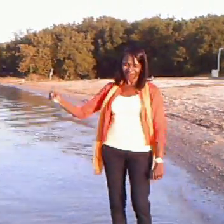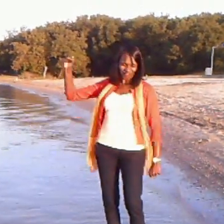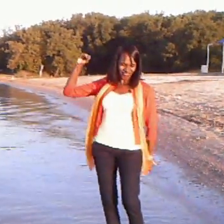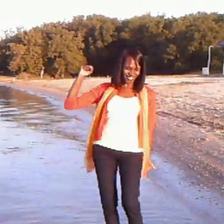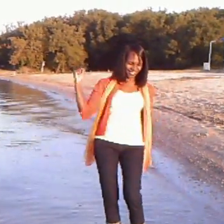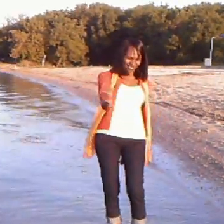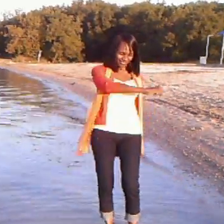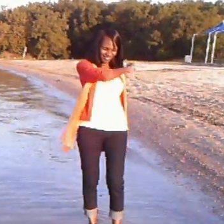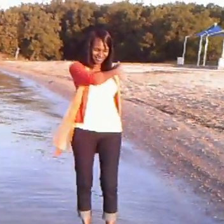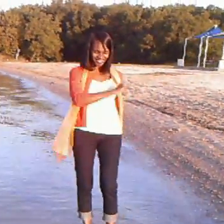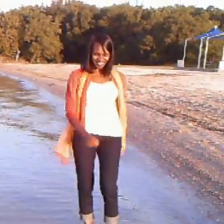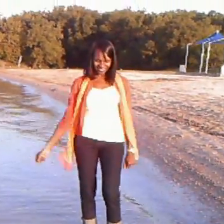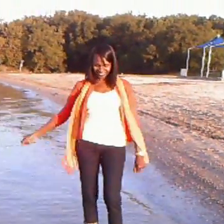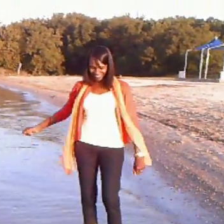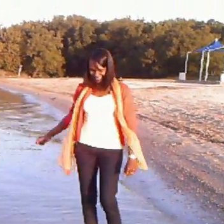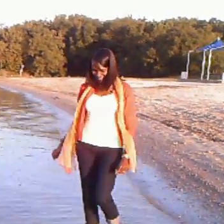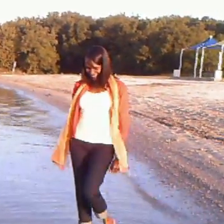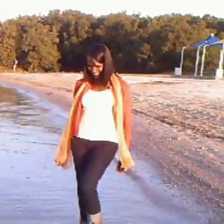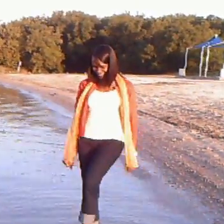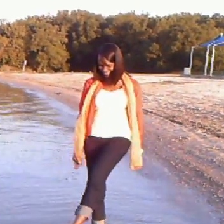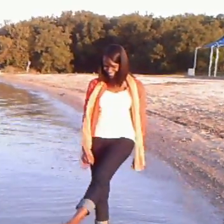We're arms while upon